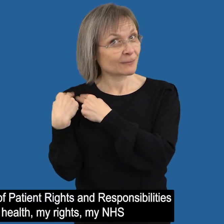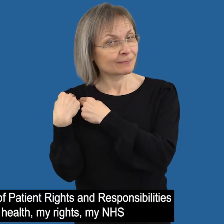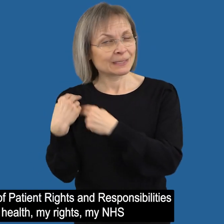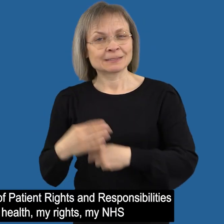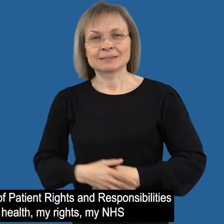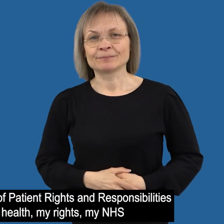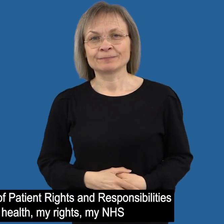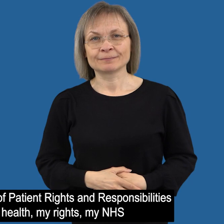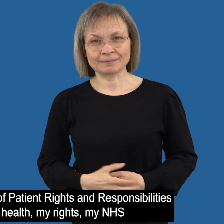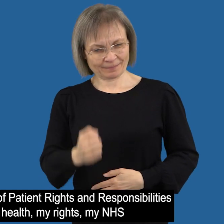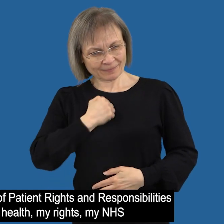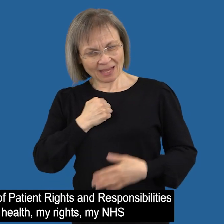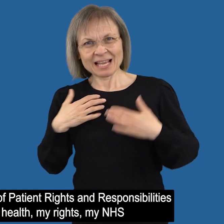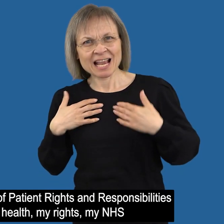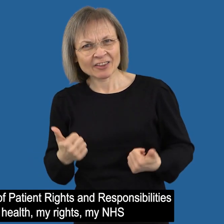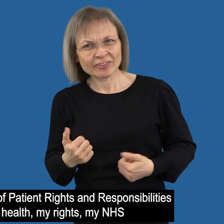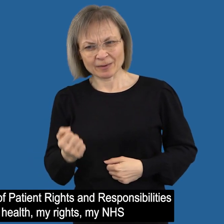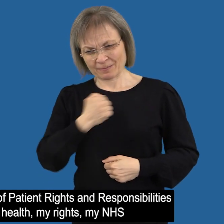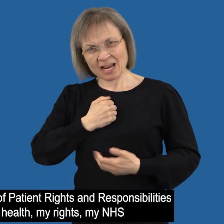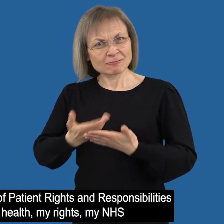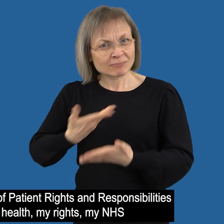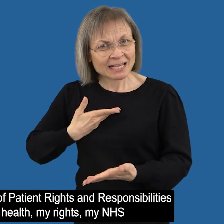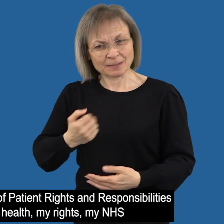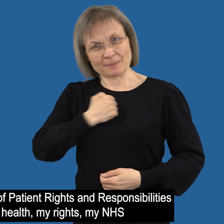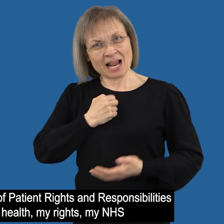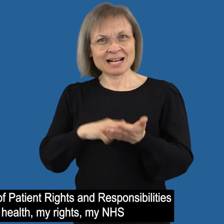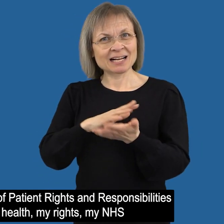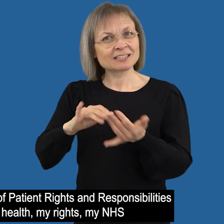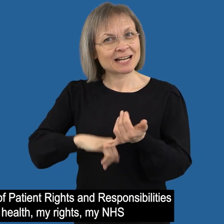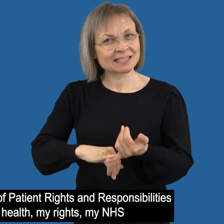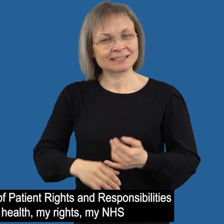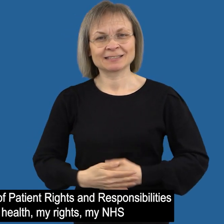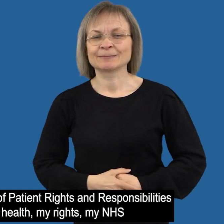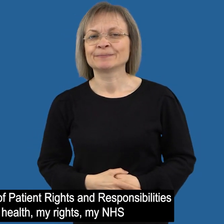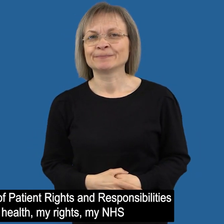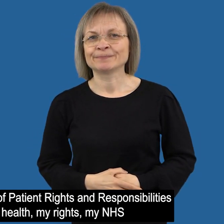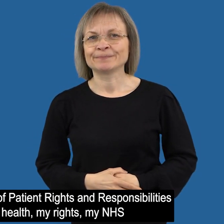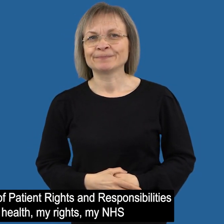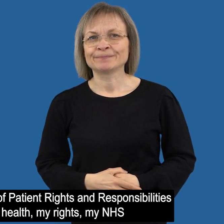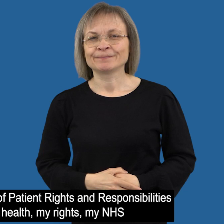The Charter of Patients' Rights and Responsibilities. My Health, My Rights, My